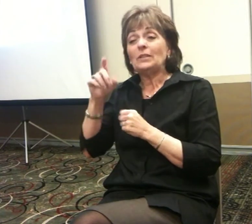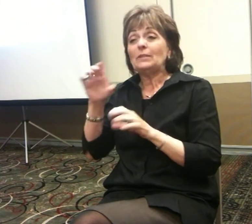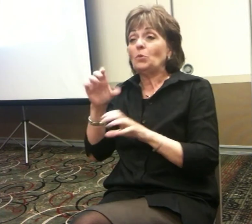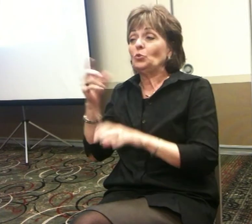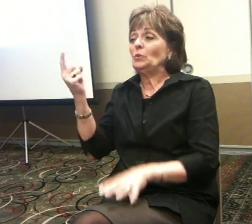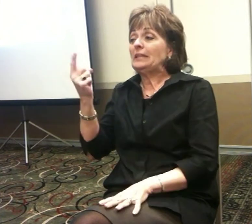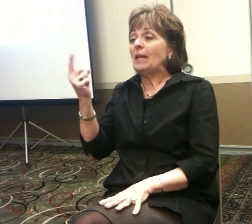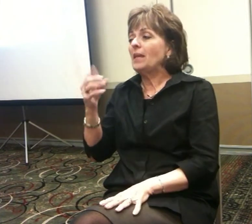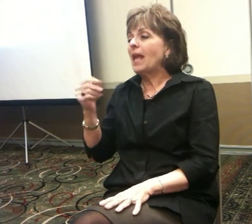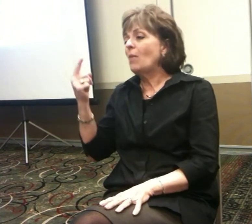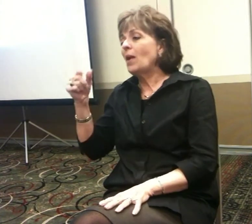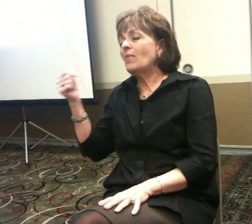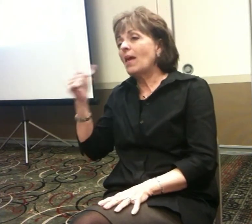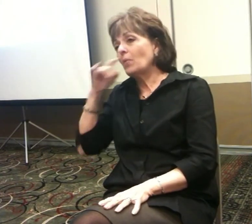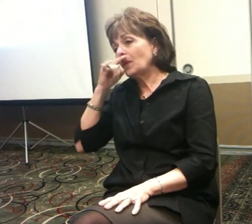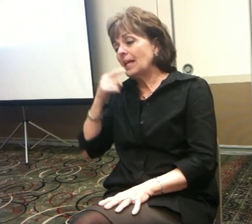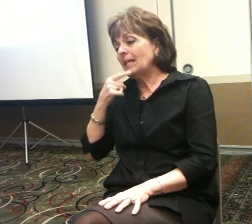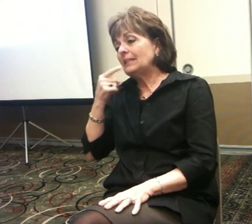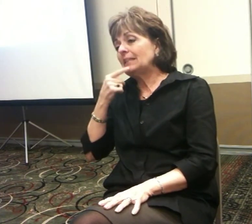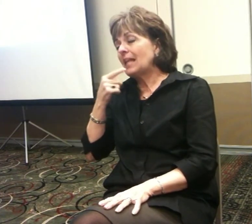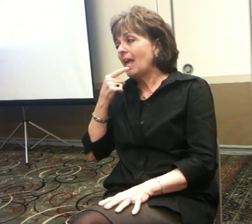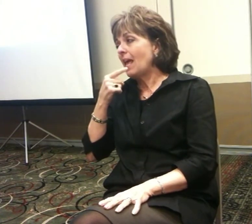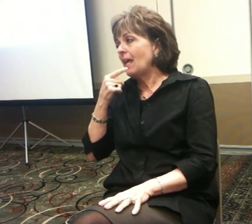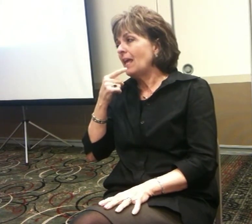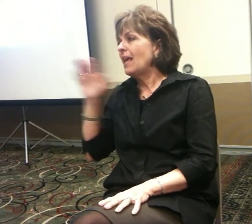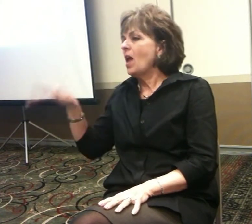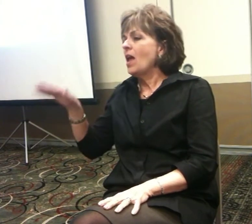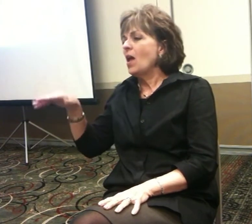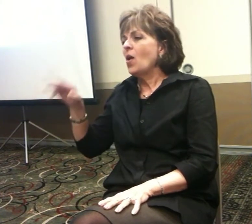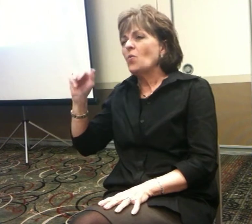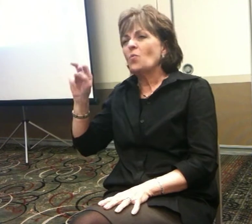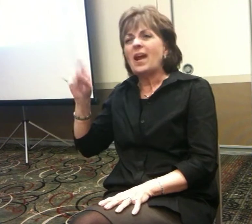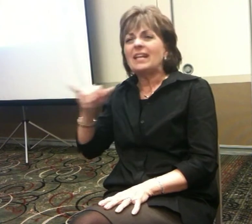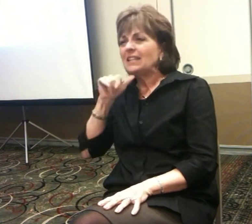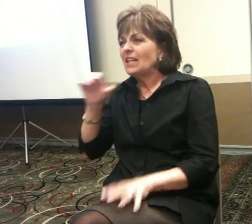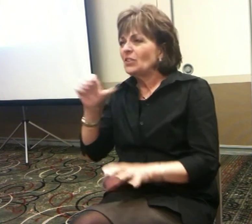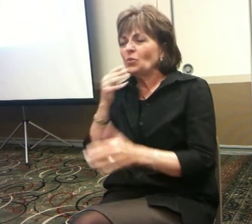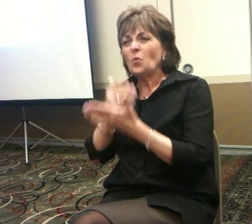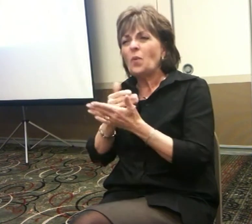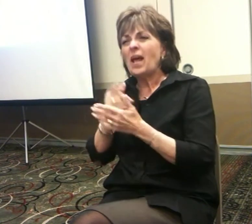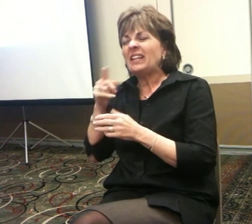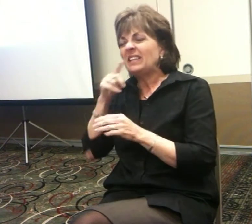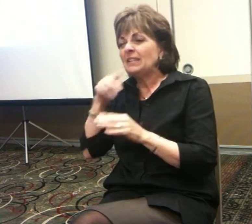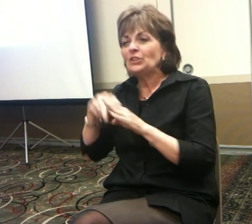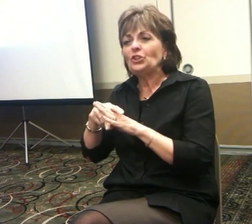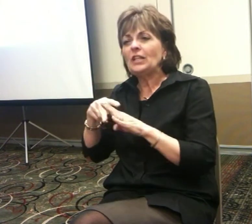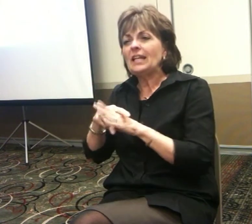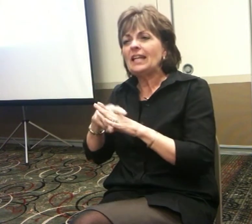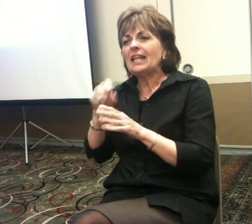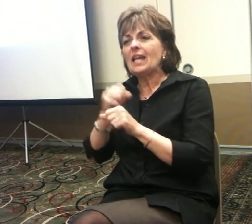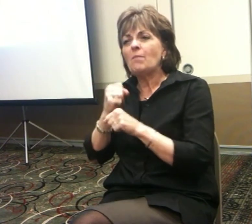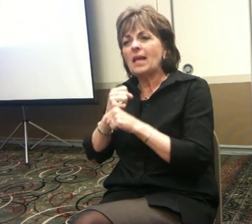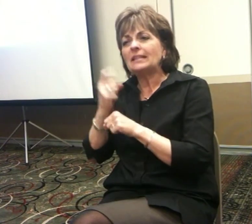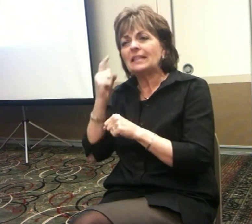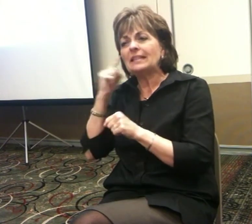one of the other kids say, Randy doesn't do this very well. He's kind of cheating. He's making it sound terrible. And Randy